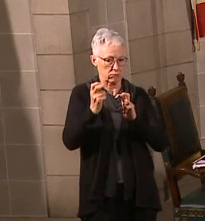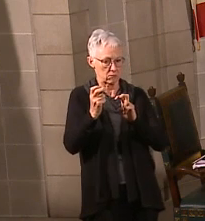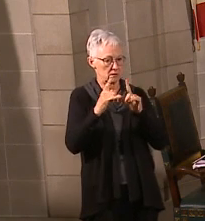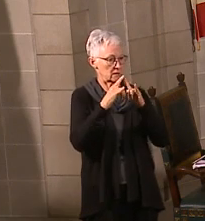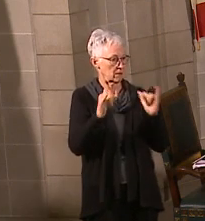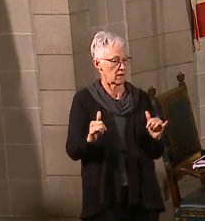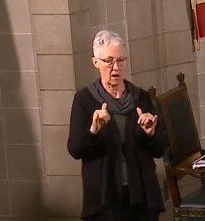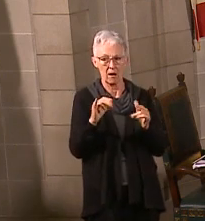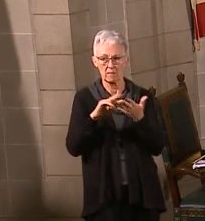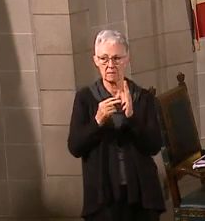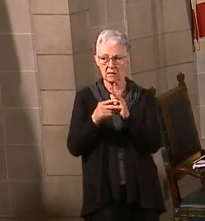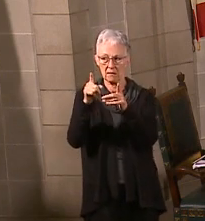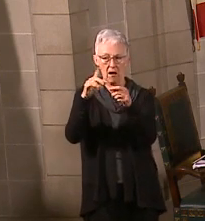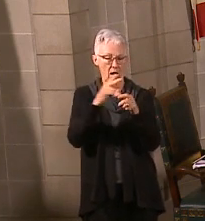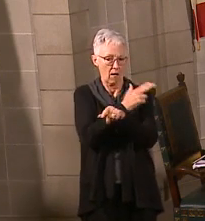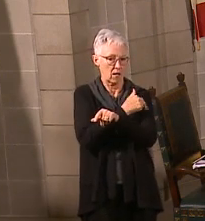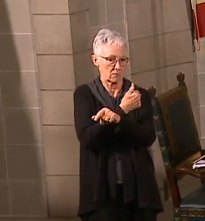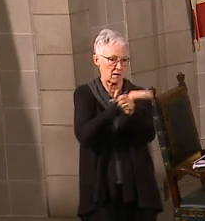need it.